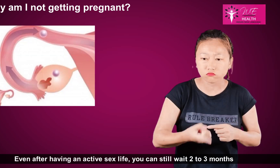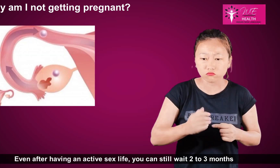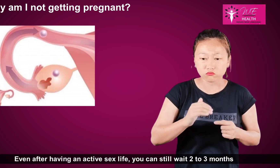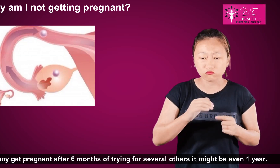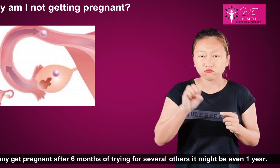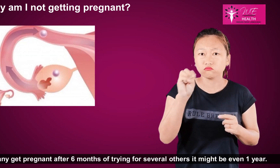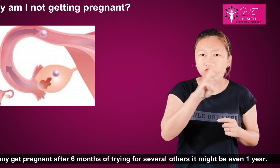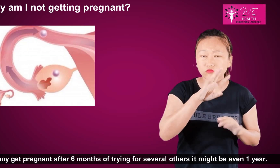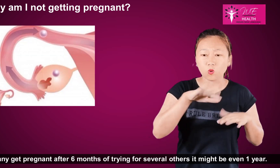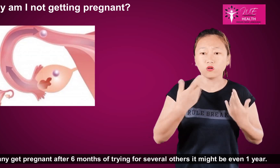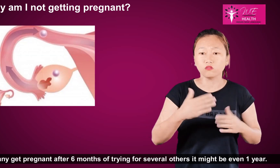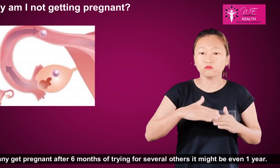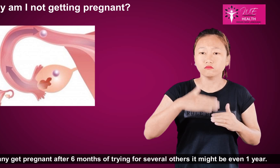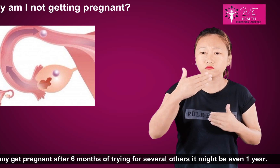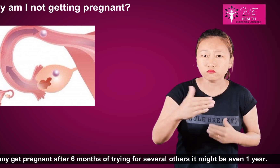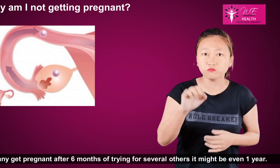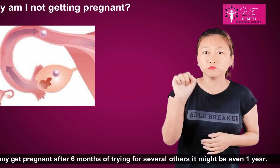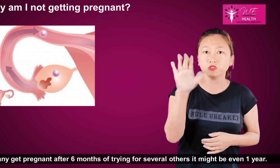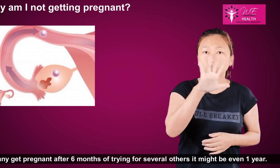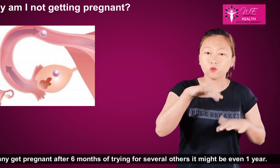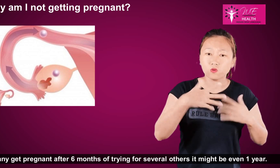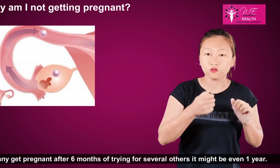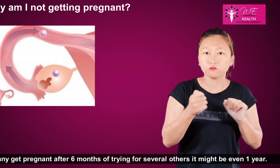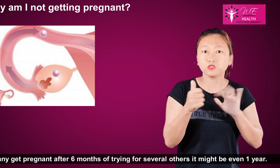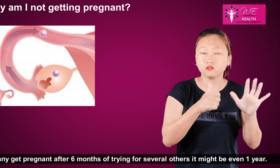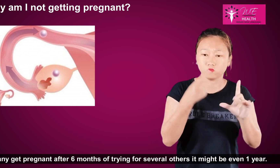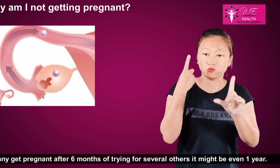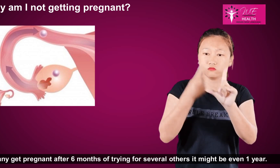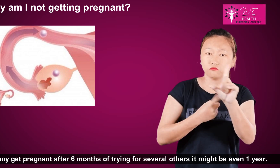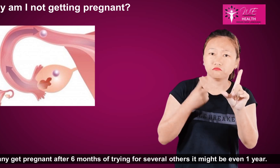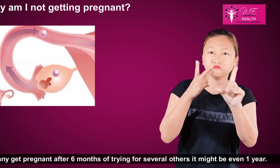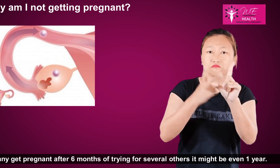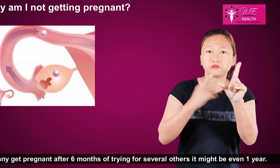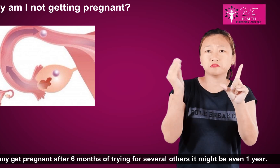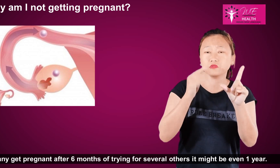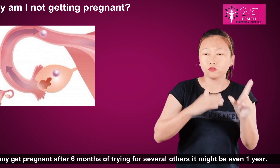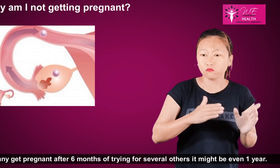As many get pregnant after six months of trying for several others it might be even one year.